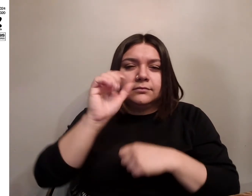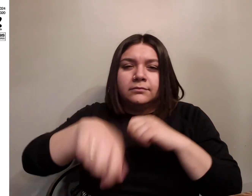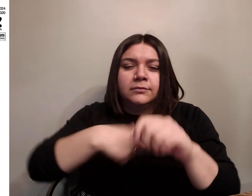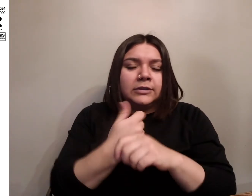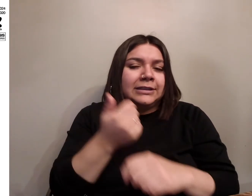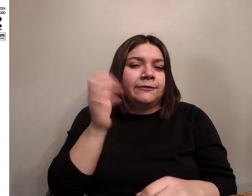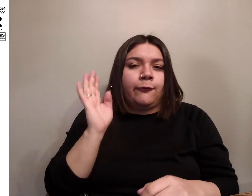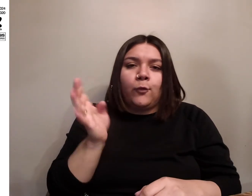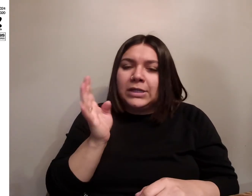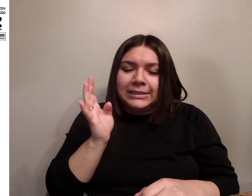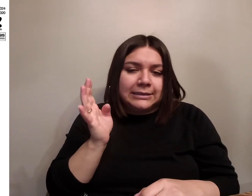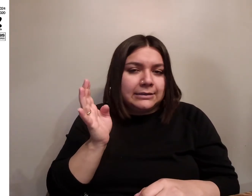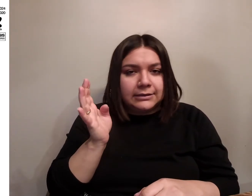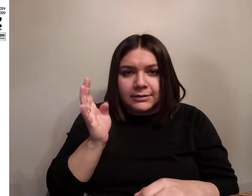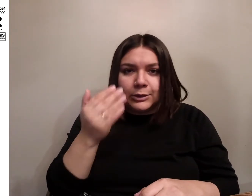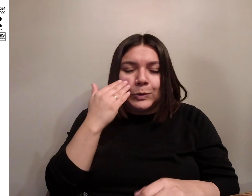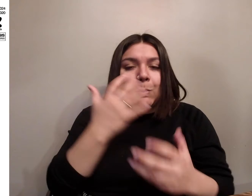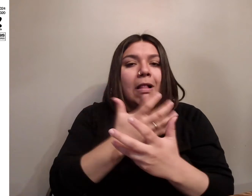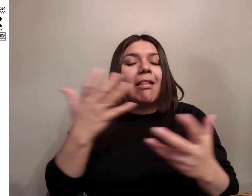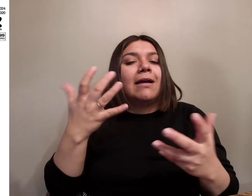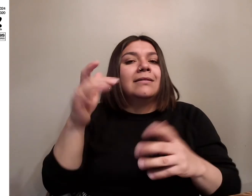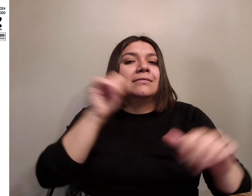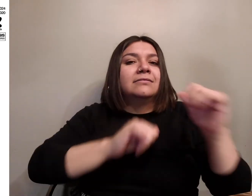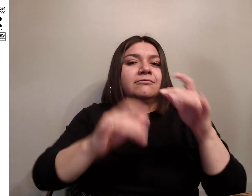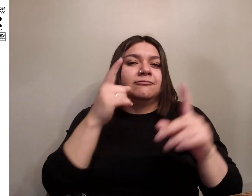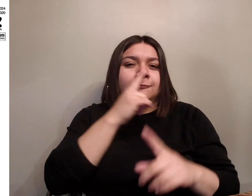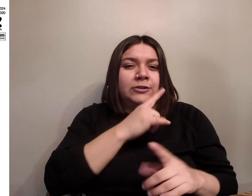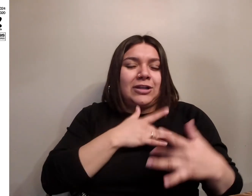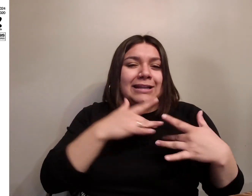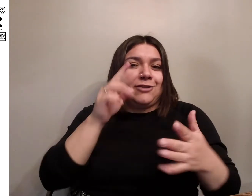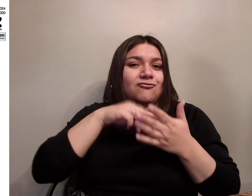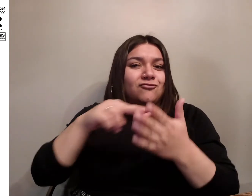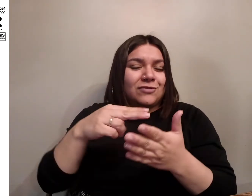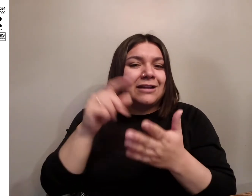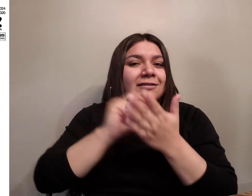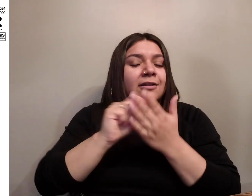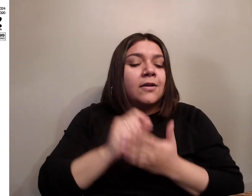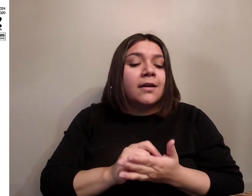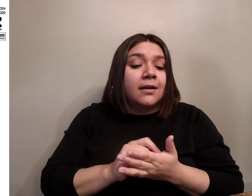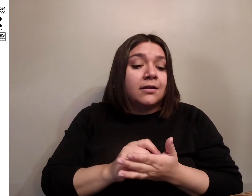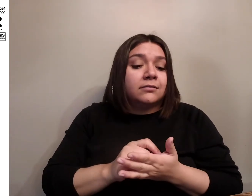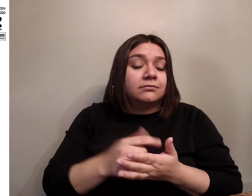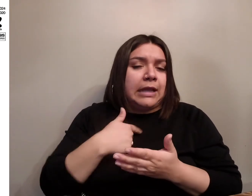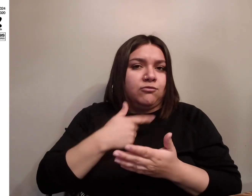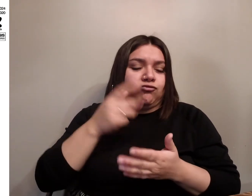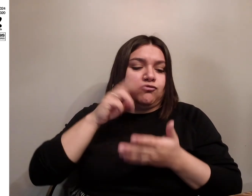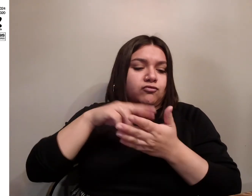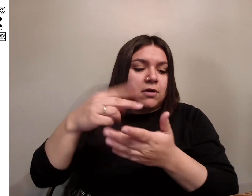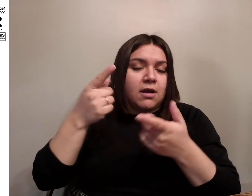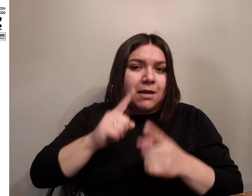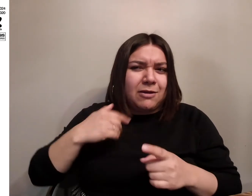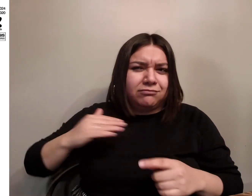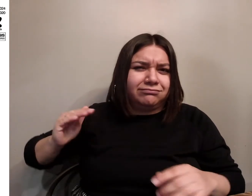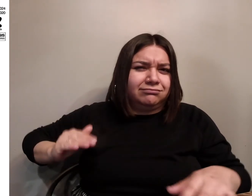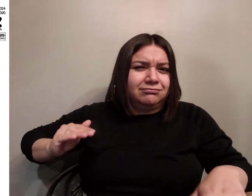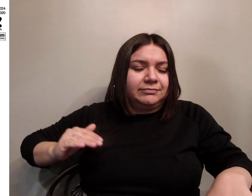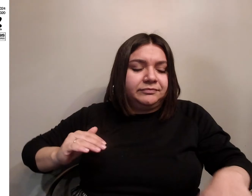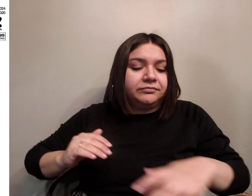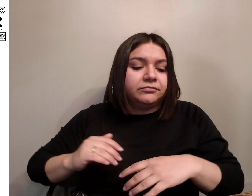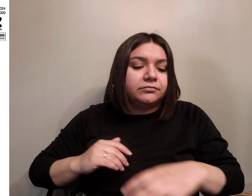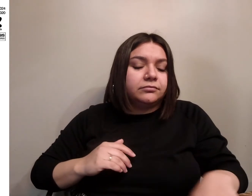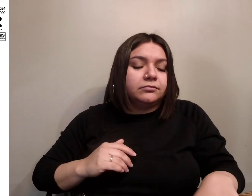in the 1940s, when a lot of the science fiction I read as a child was written,